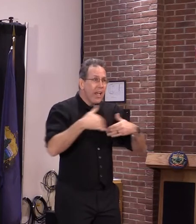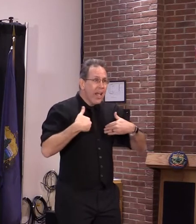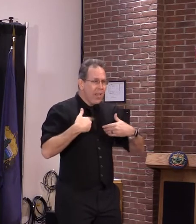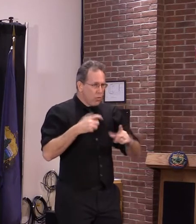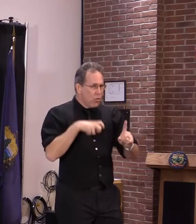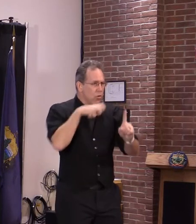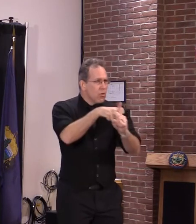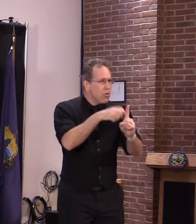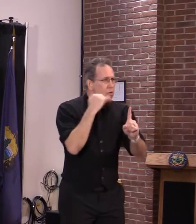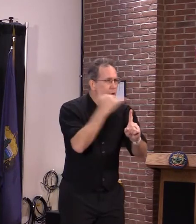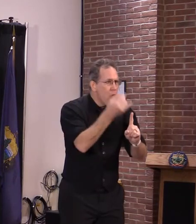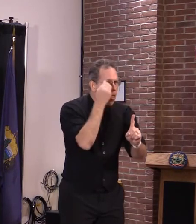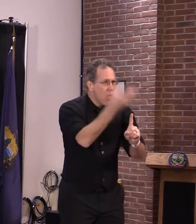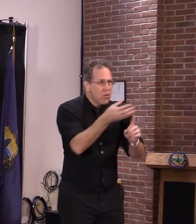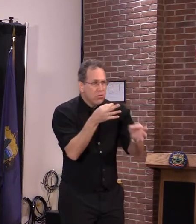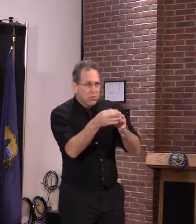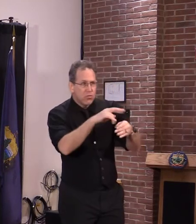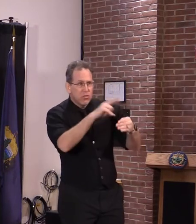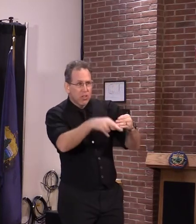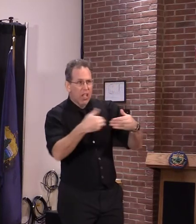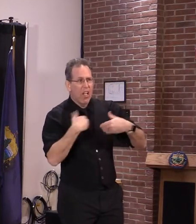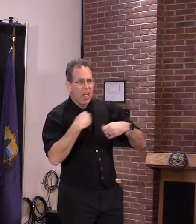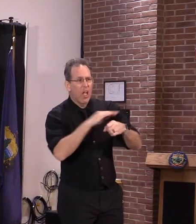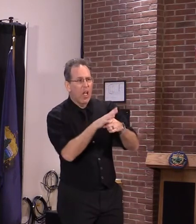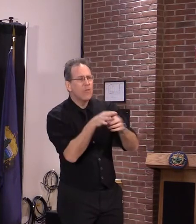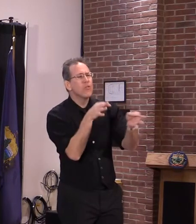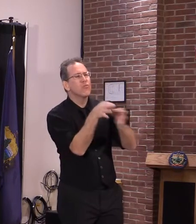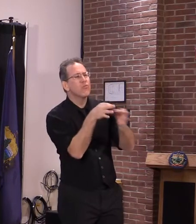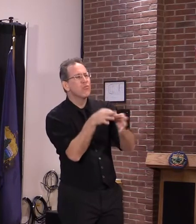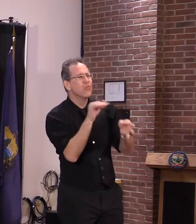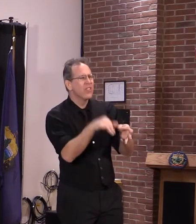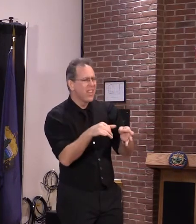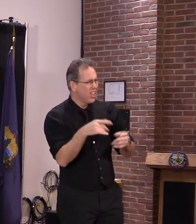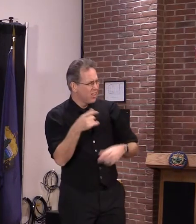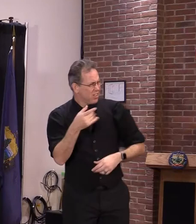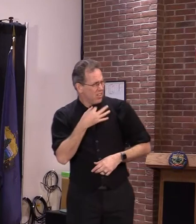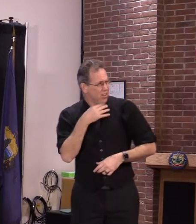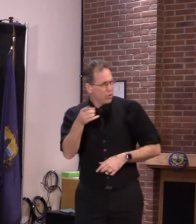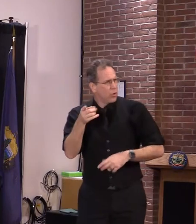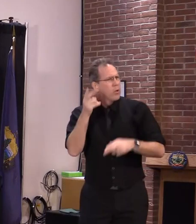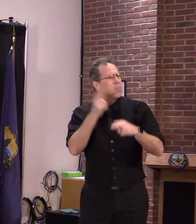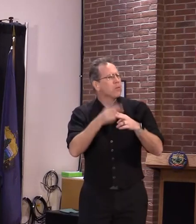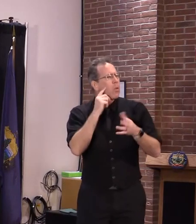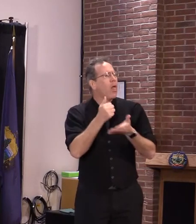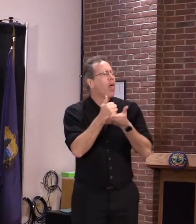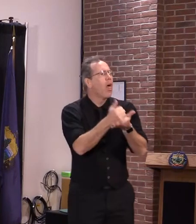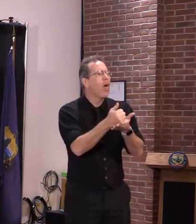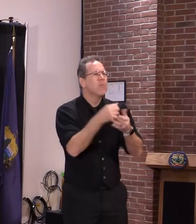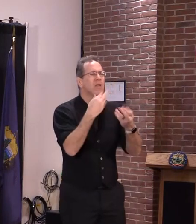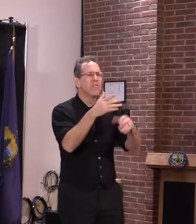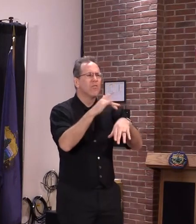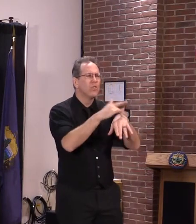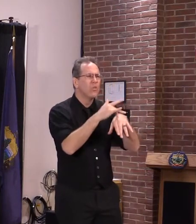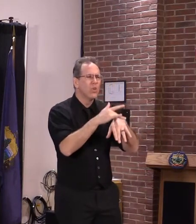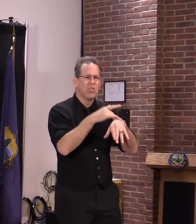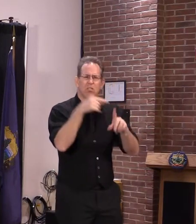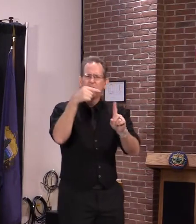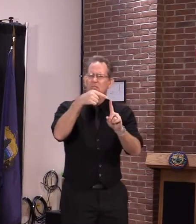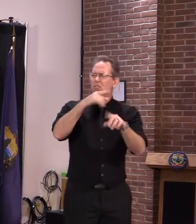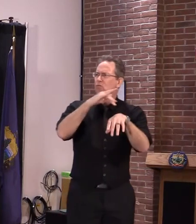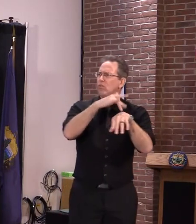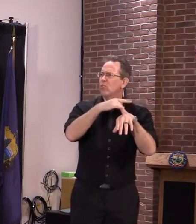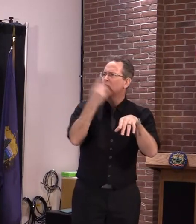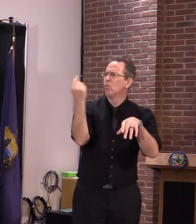But you also mentioned that the health department would help people with resources. What does that mean specifically? Does that mean access